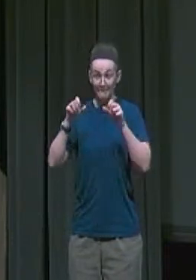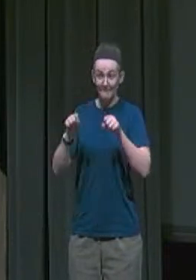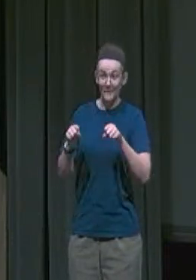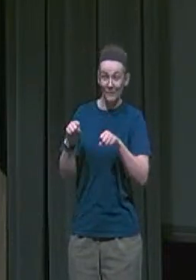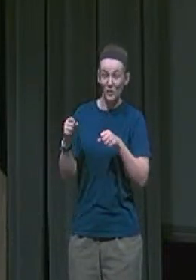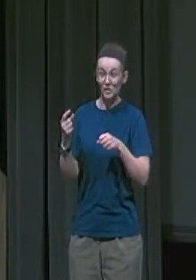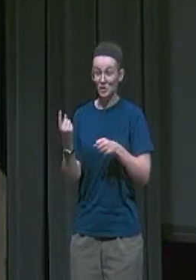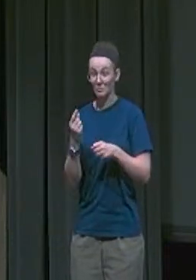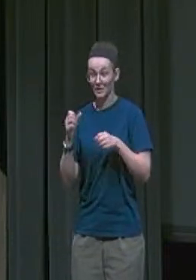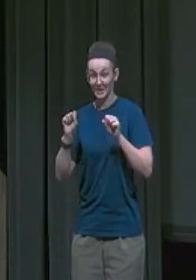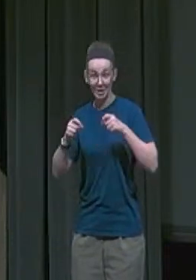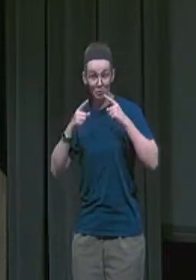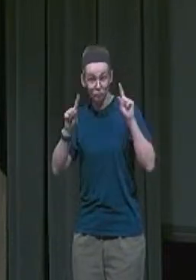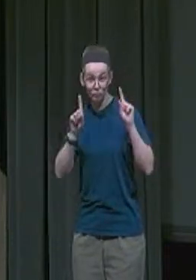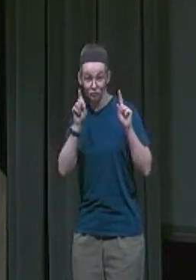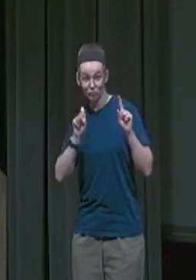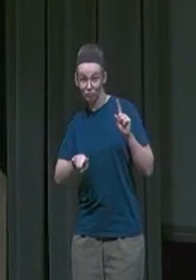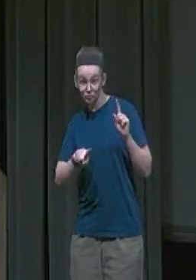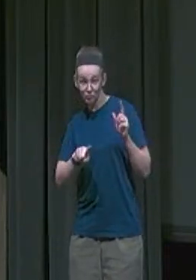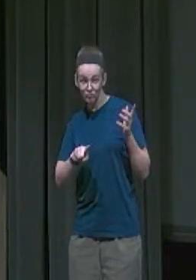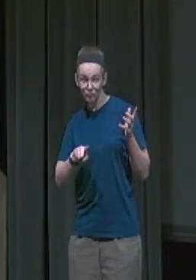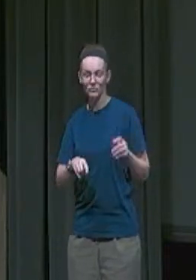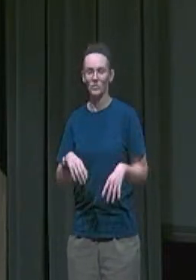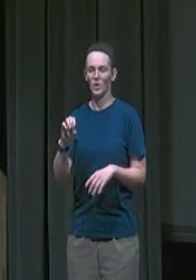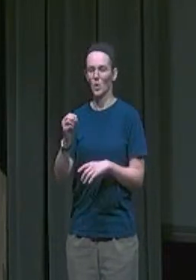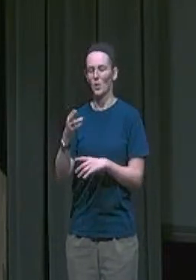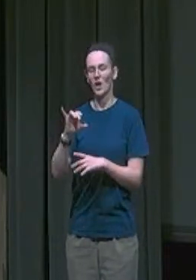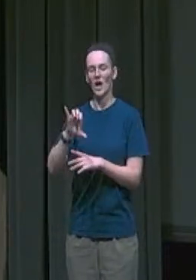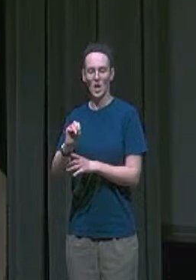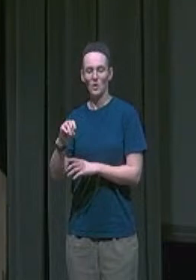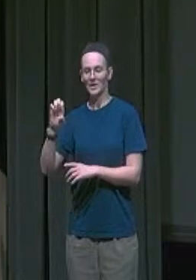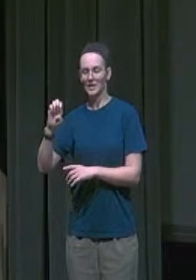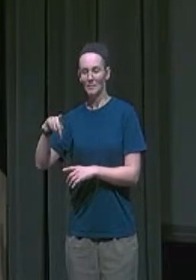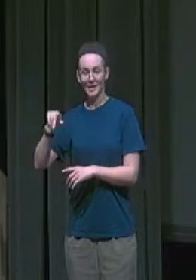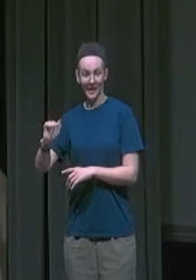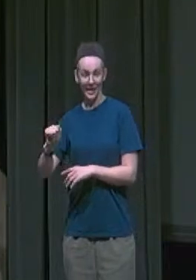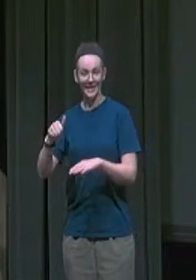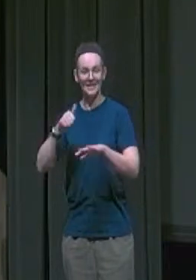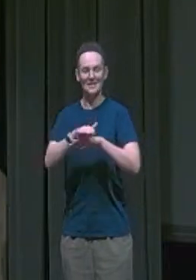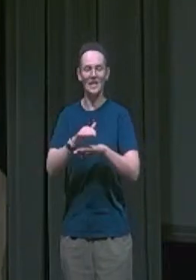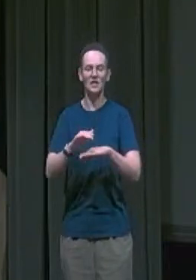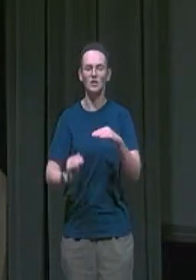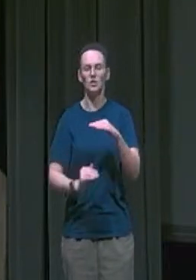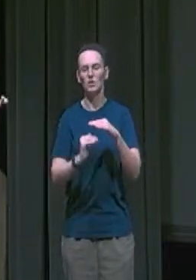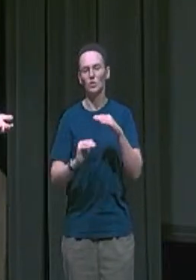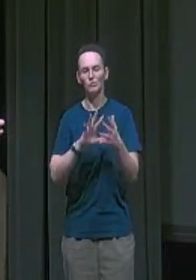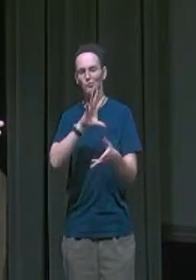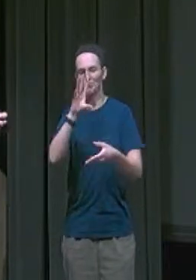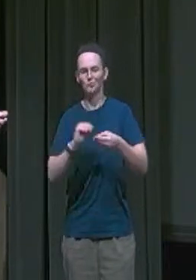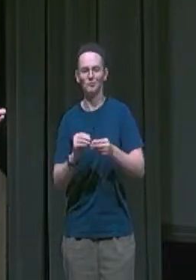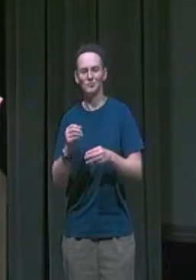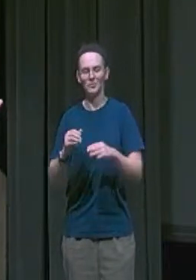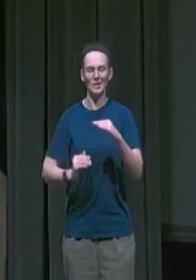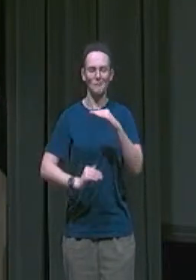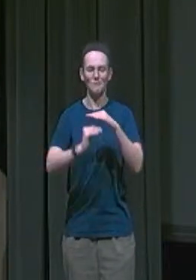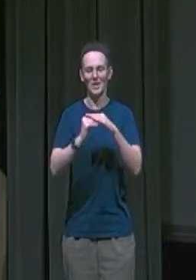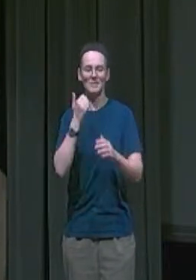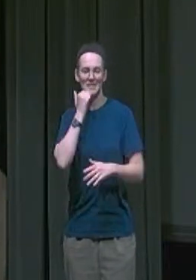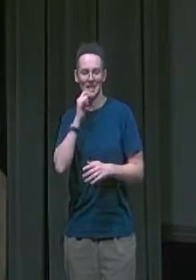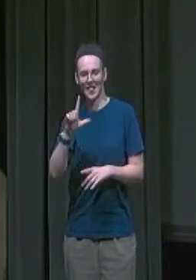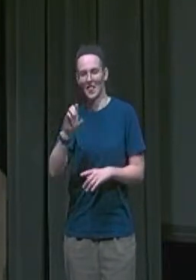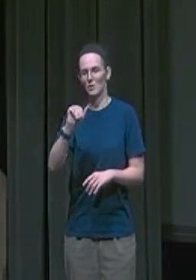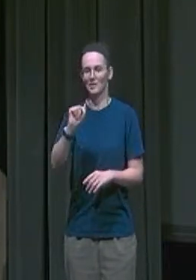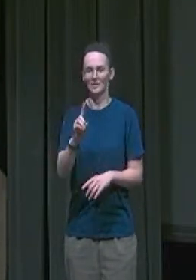something we could achieve? Ohio EPA submitted a total maximum daily load, a really long, boring